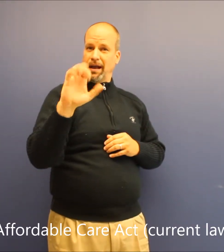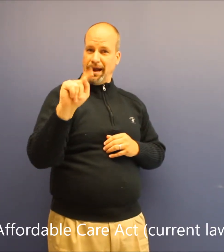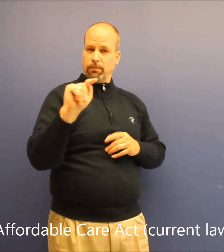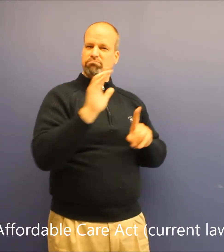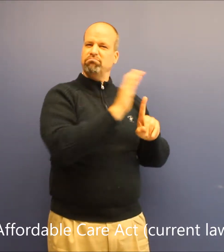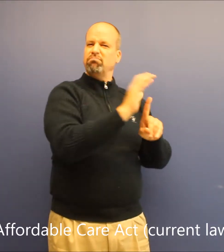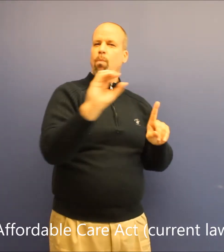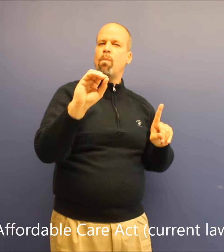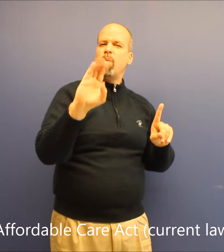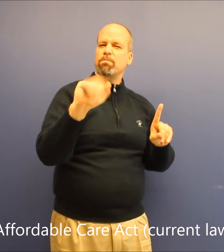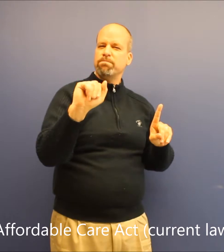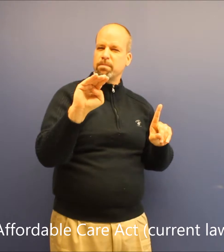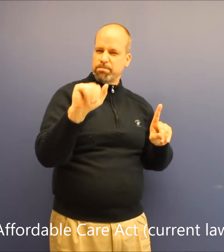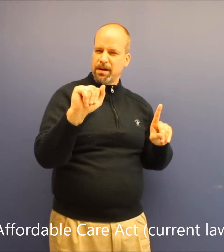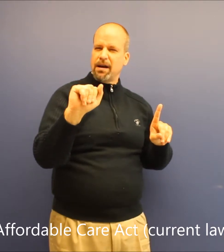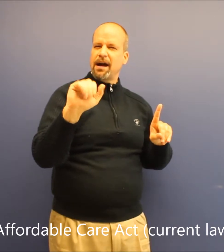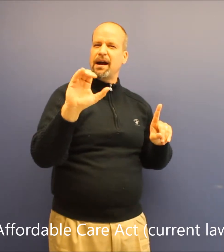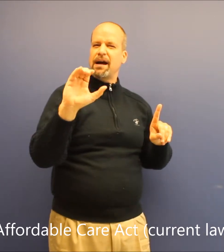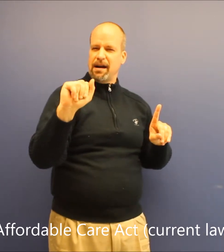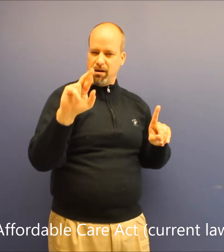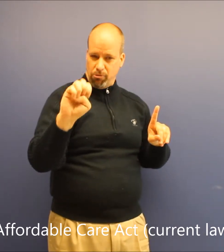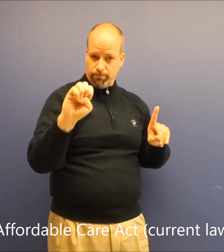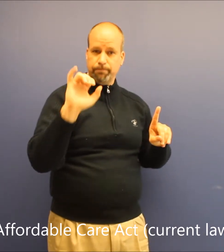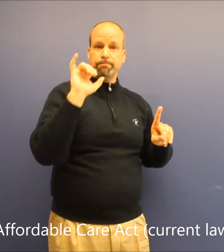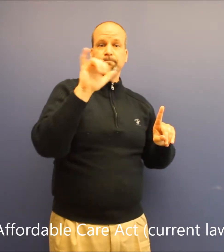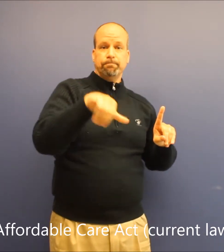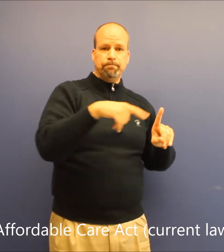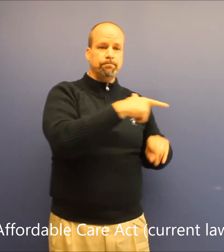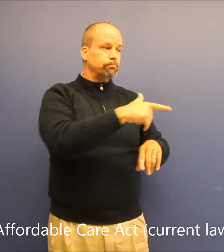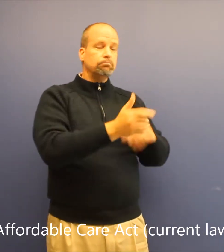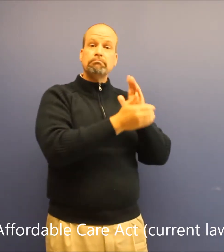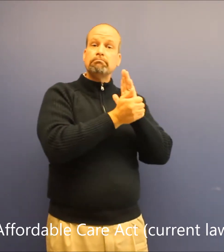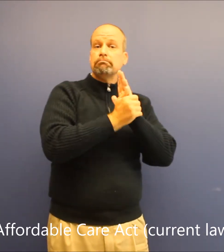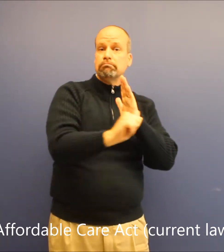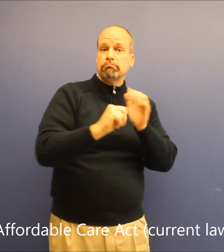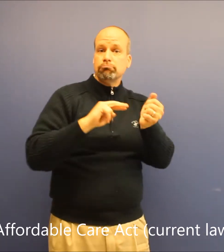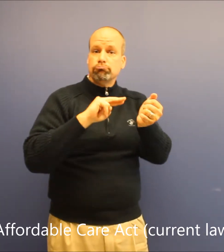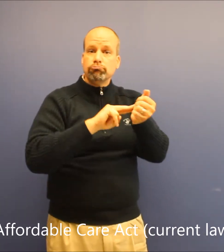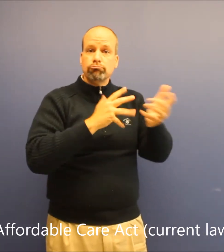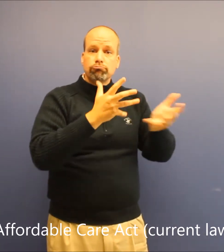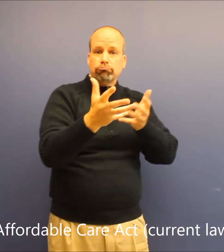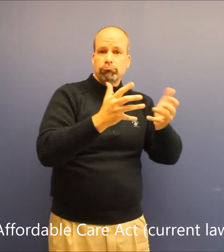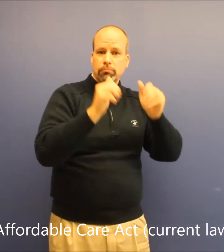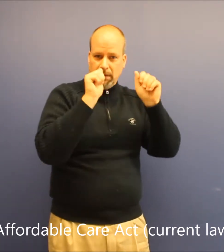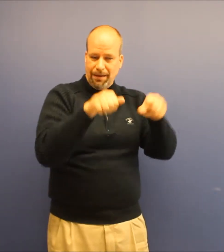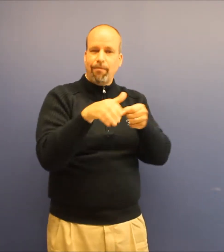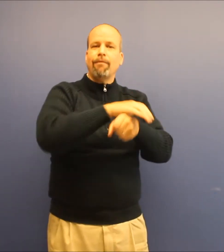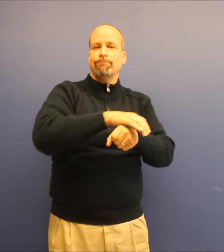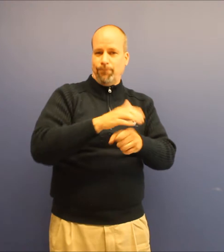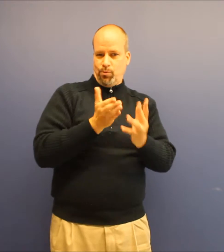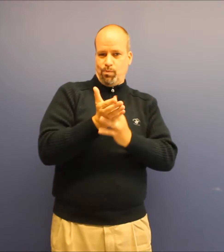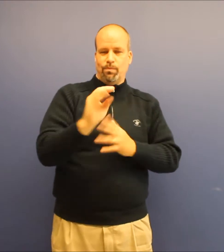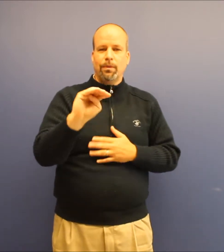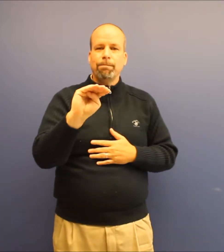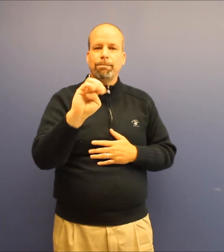Obamacare, skilled nursing care is covered by Medicare up to 100 days